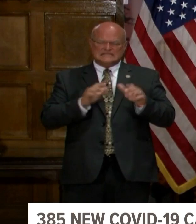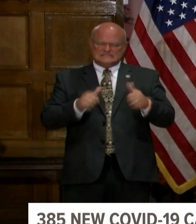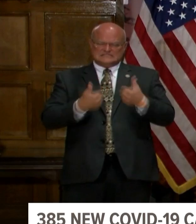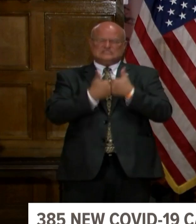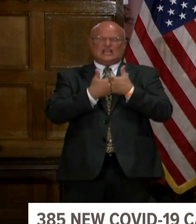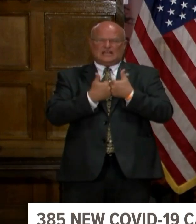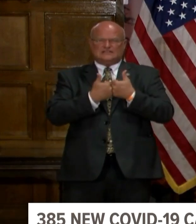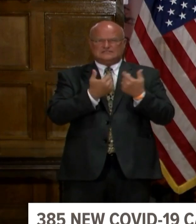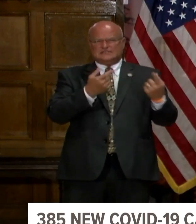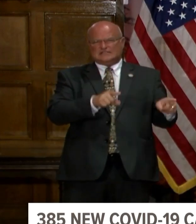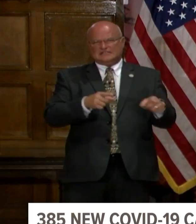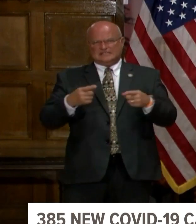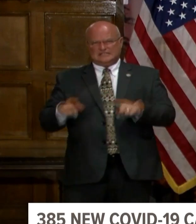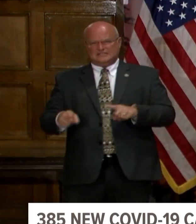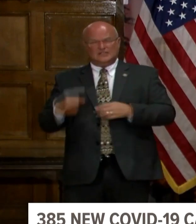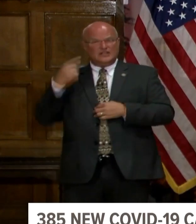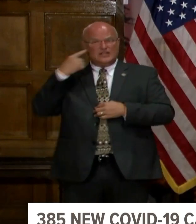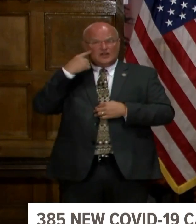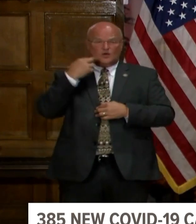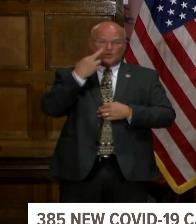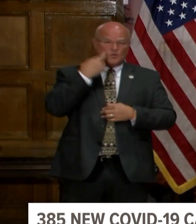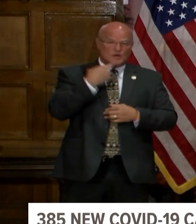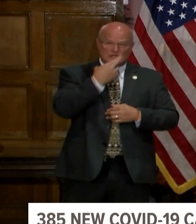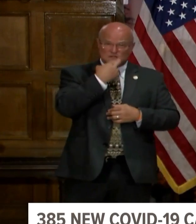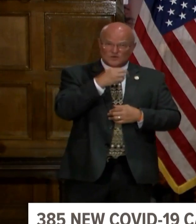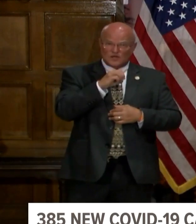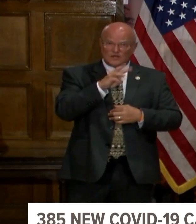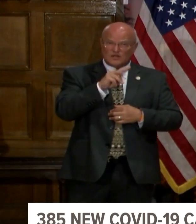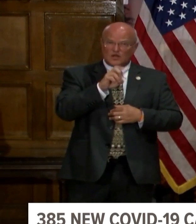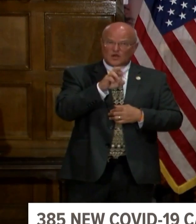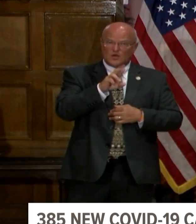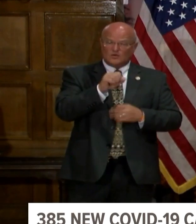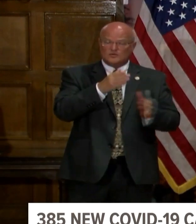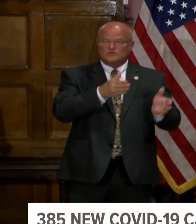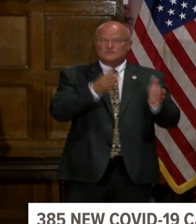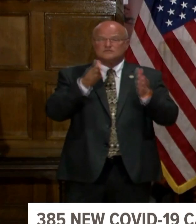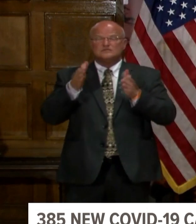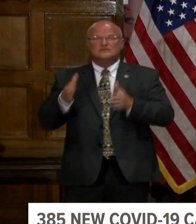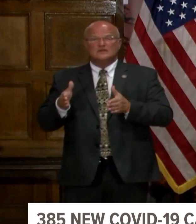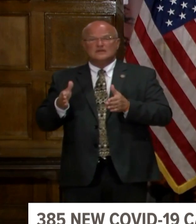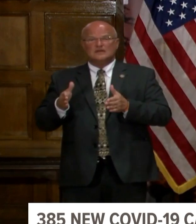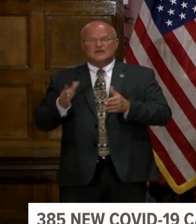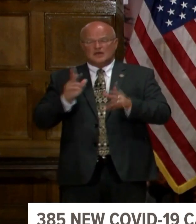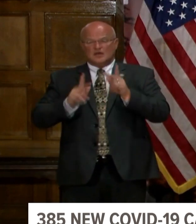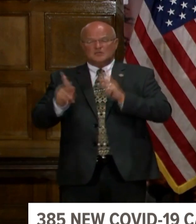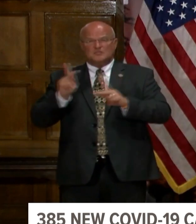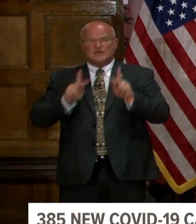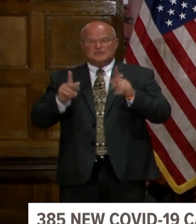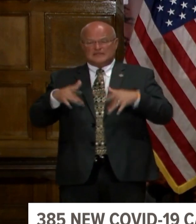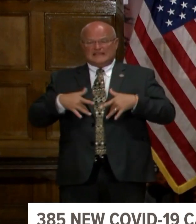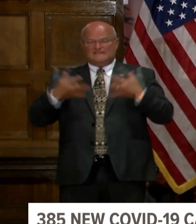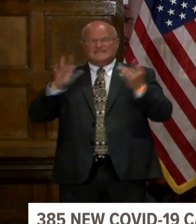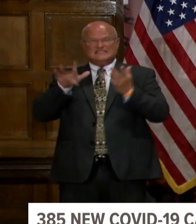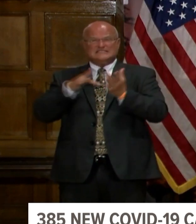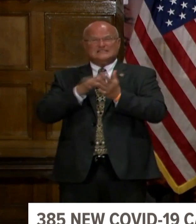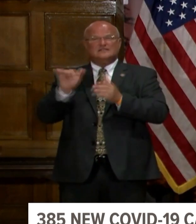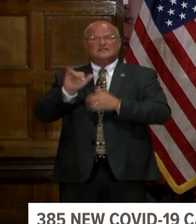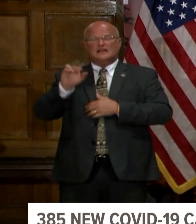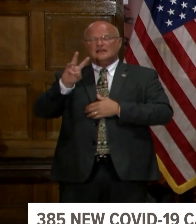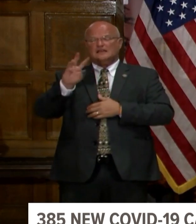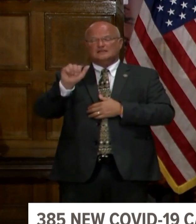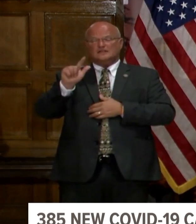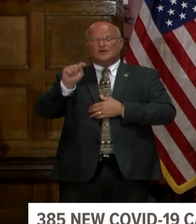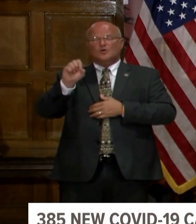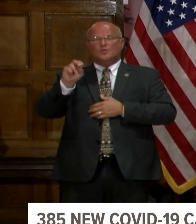challenging conditions out there. And you hear it from restaurant owners, you hear it from like folks at event centers like the Walton Arts Center.